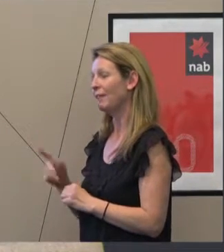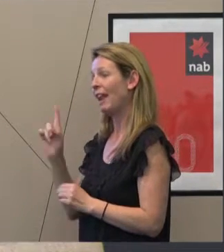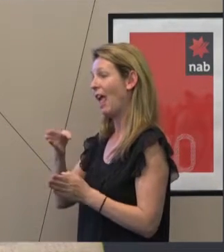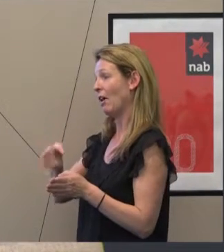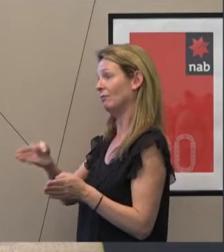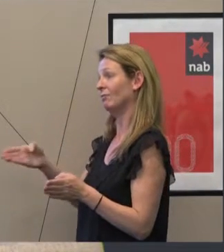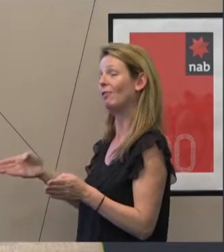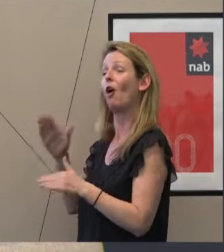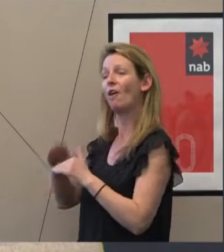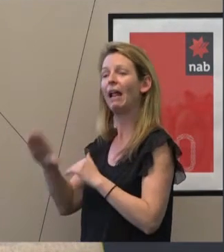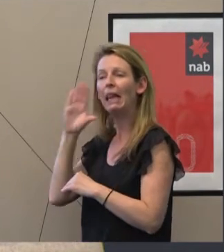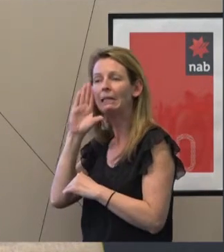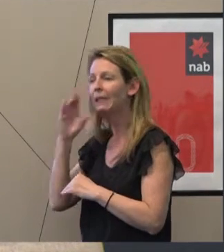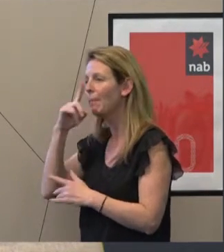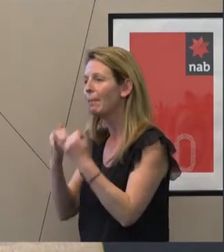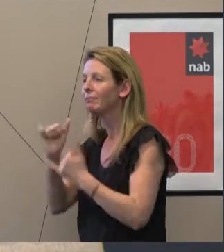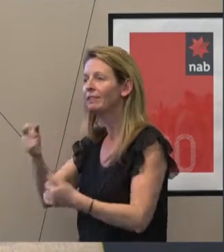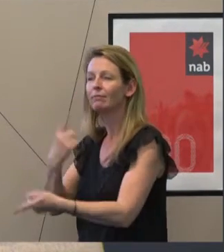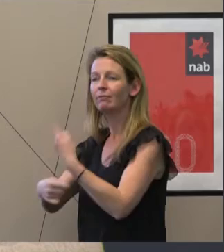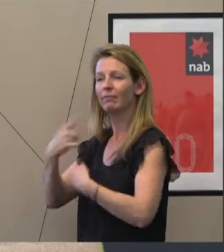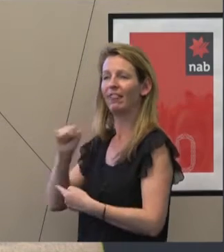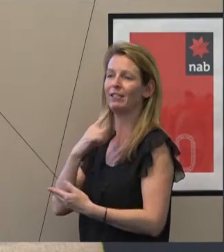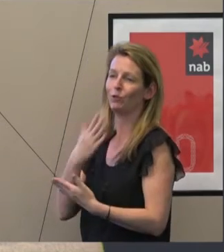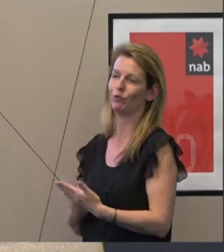is about listening to people's stories.